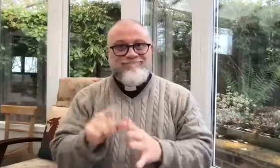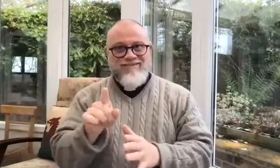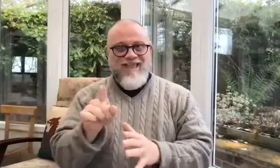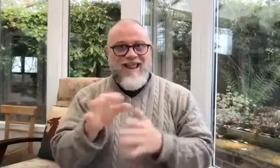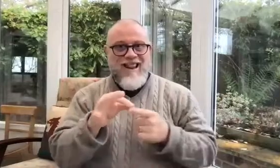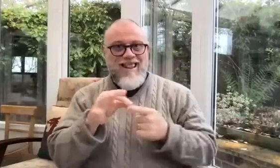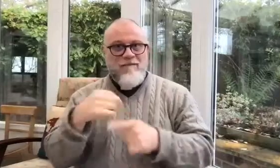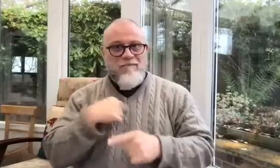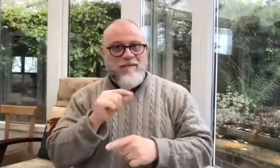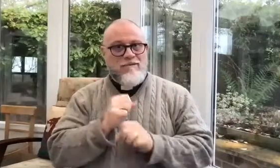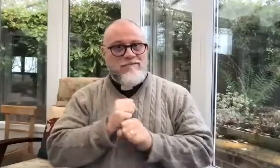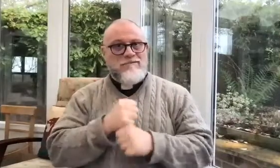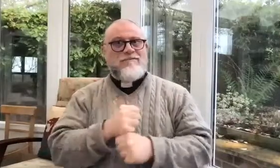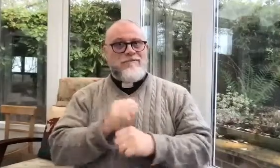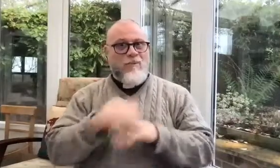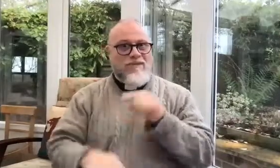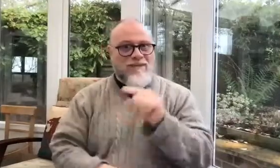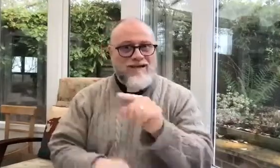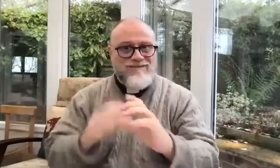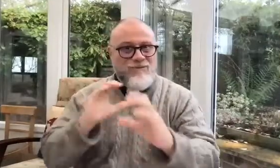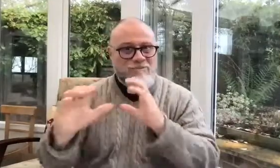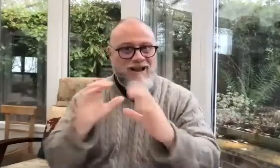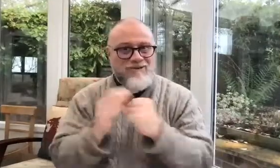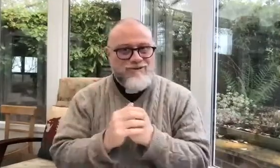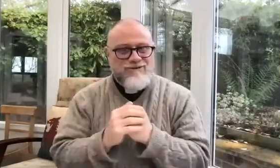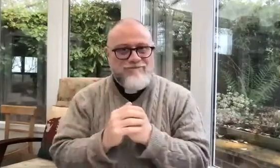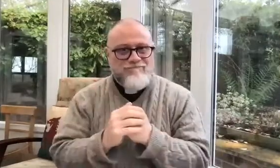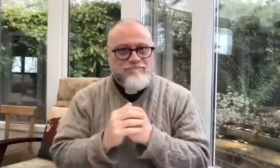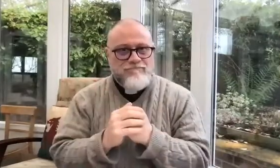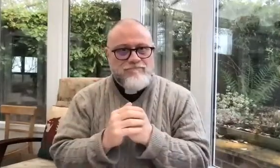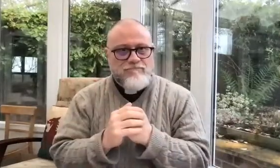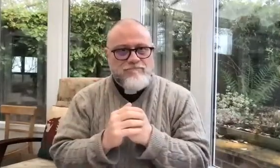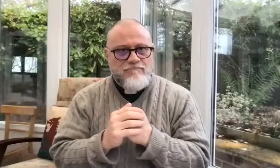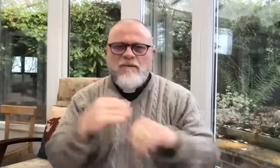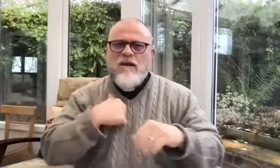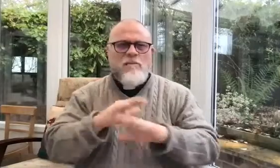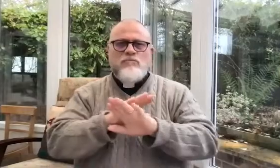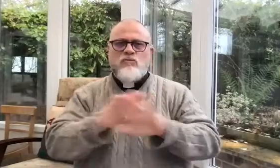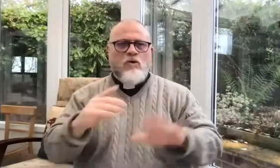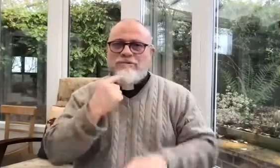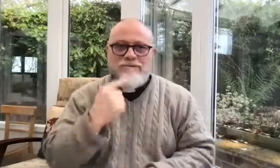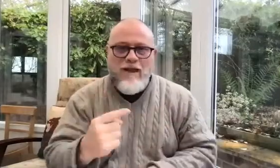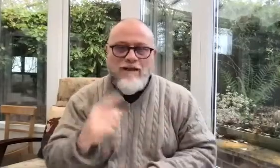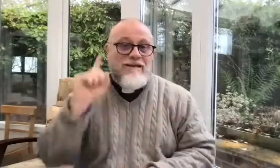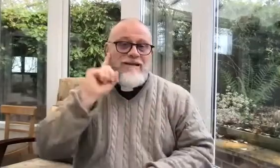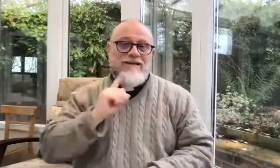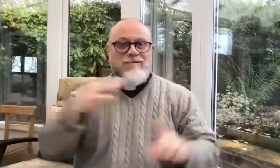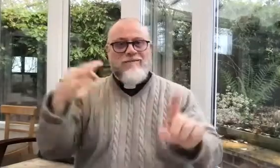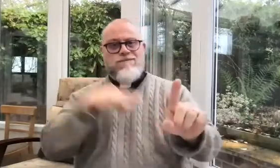able to obtain a full lip reading from that person. So that's stressed me too. I'm not